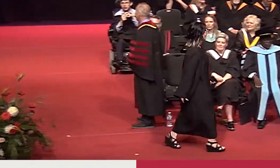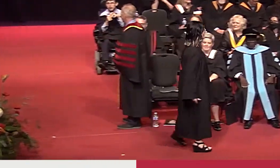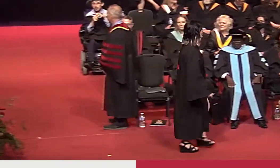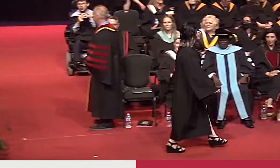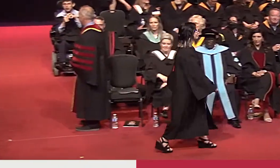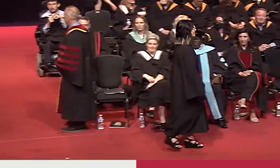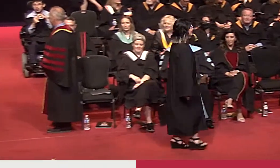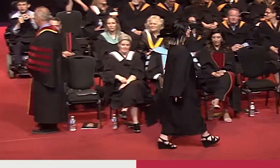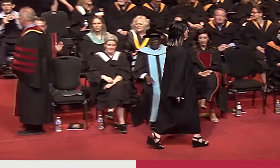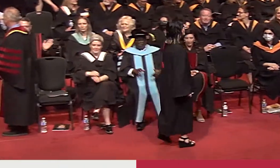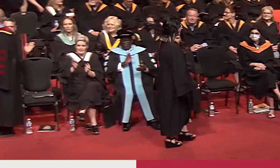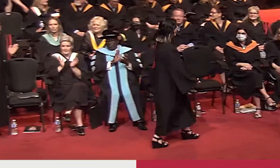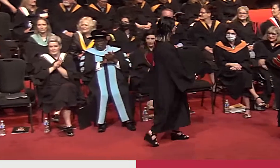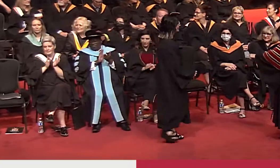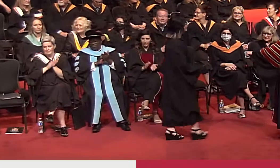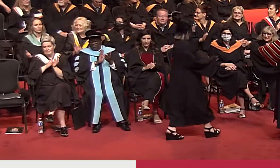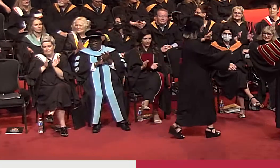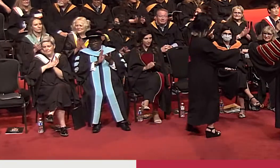Narjas Hassani.